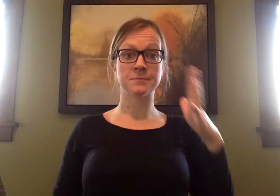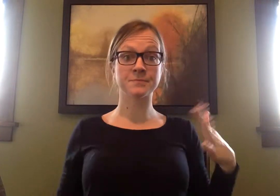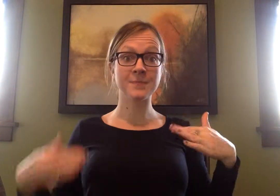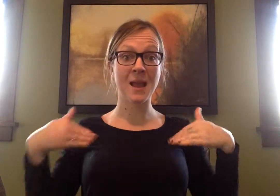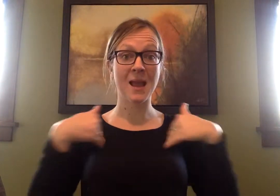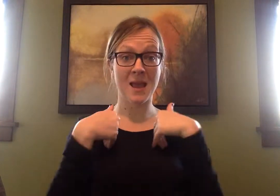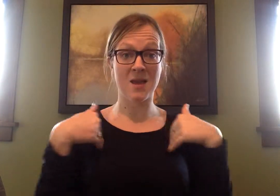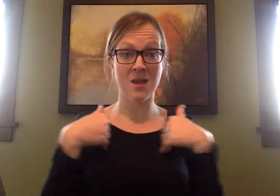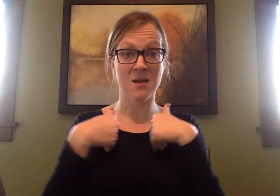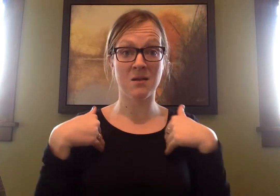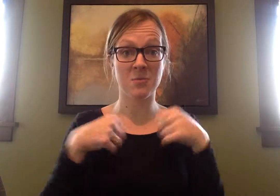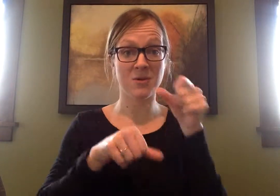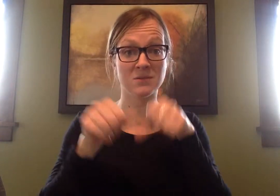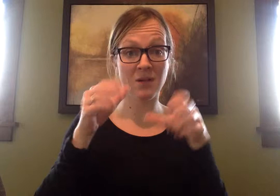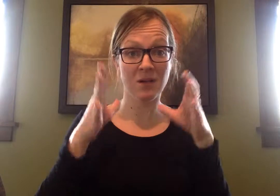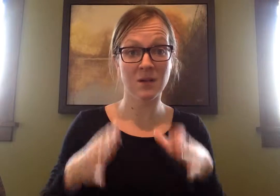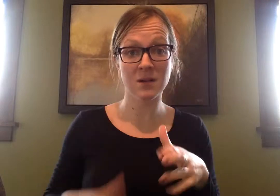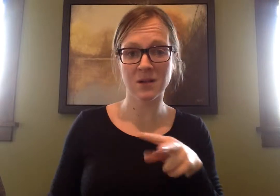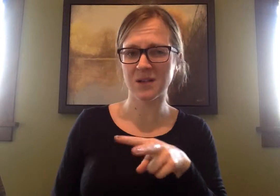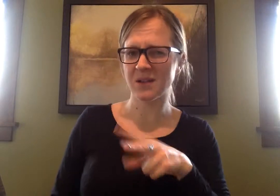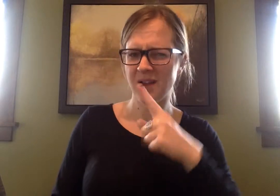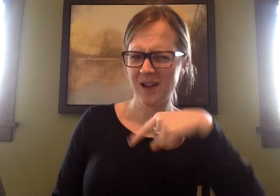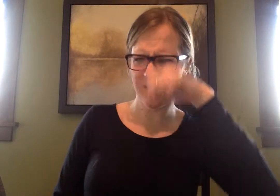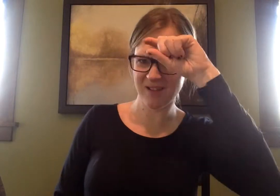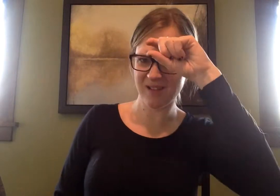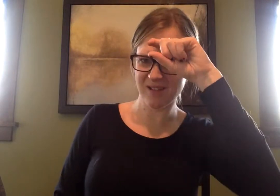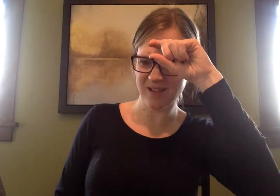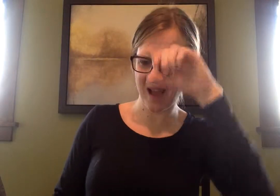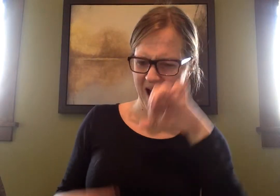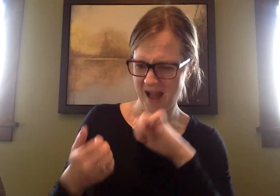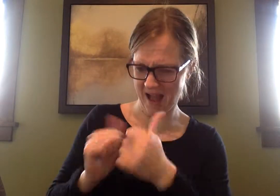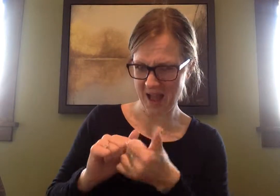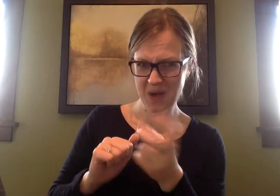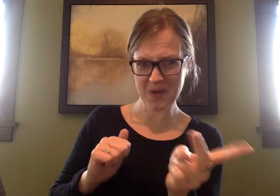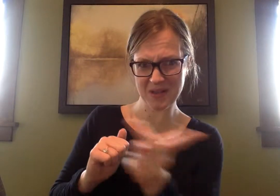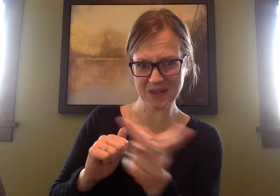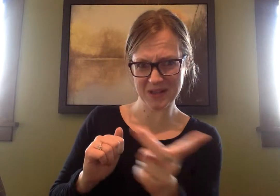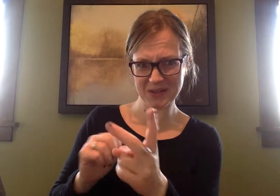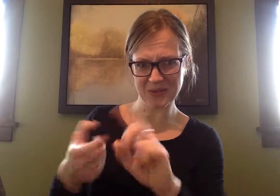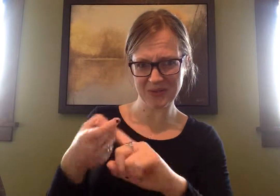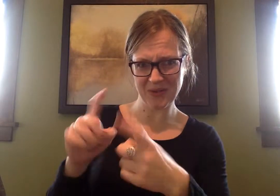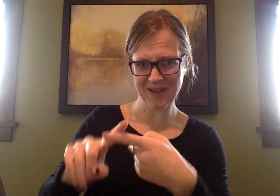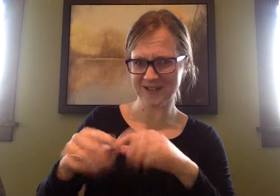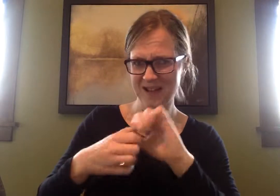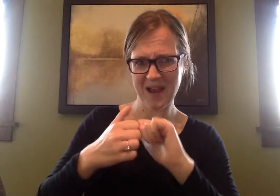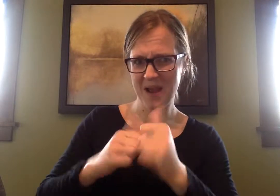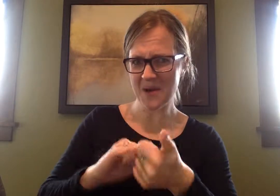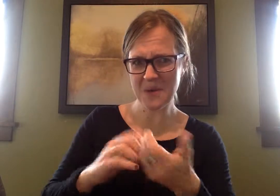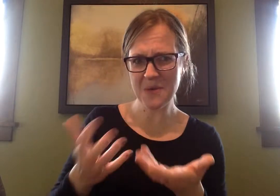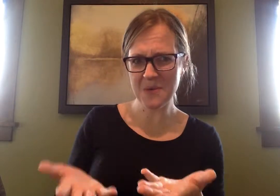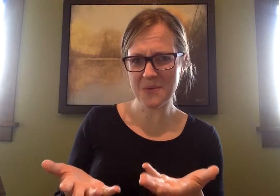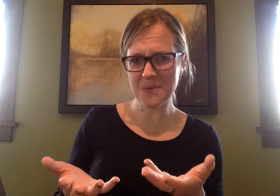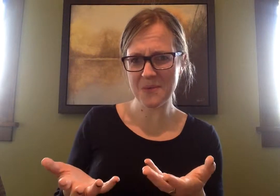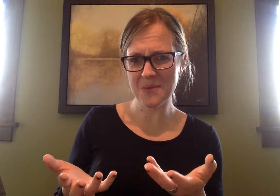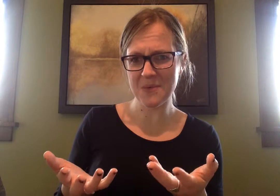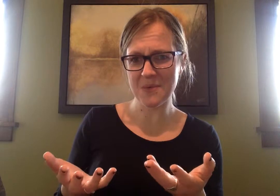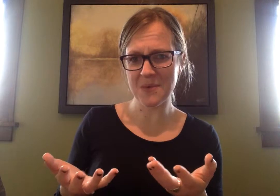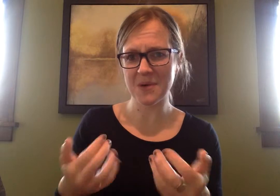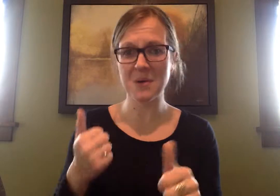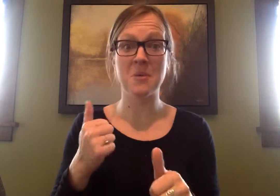Wildlife experts are still puzzled about how this unlikely friendship came to be. Most have never heard of